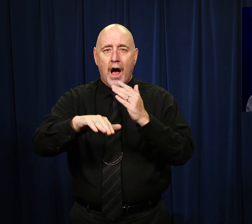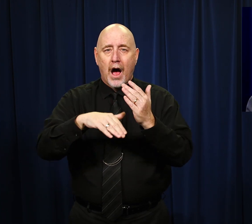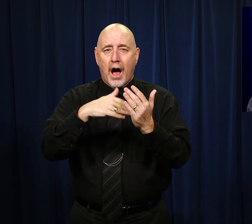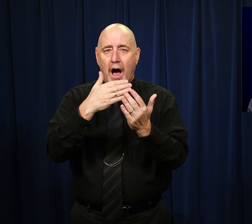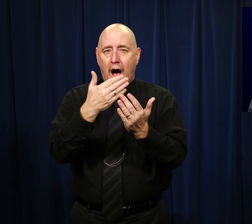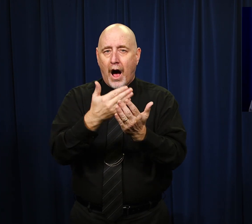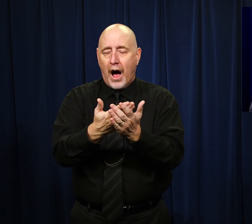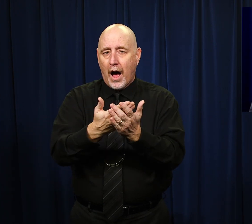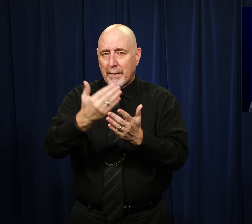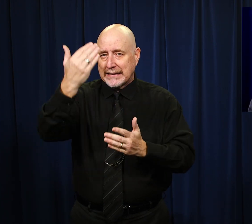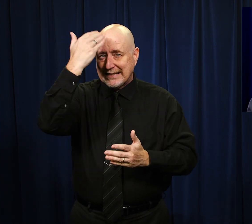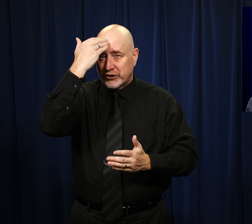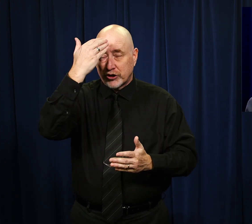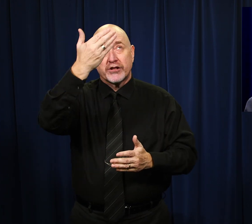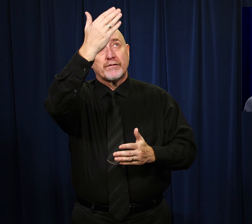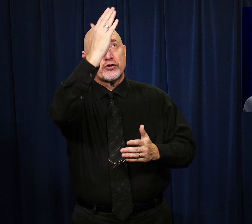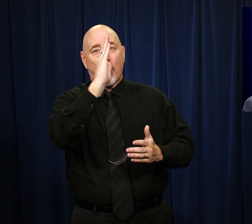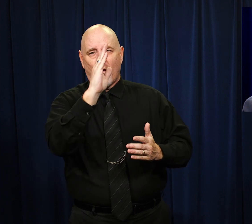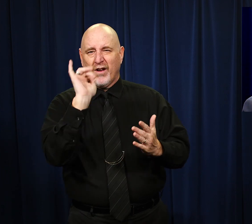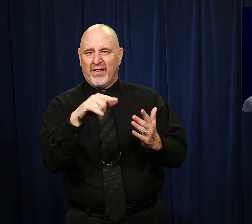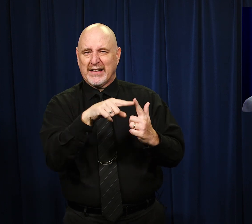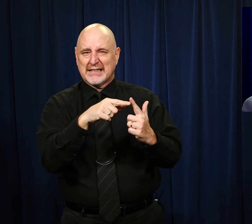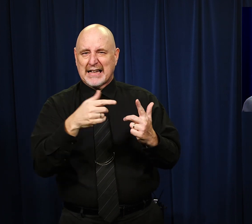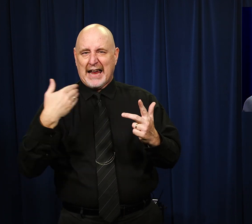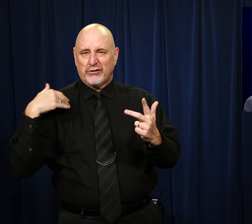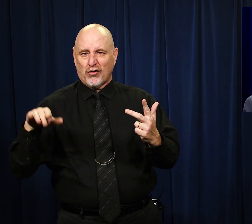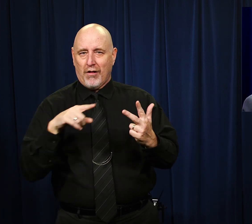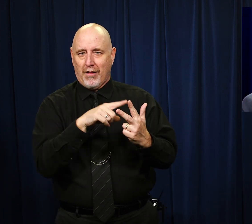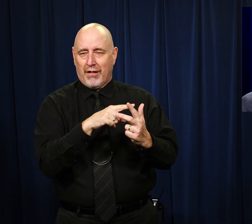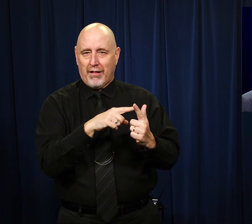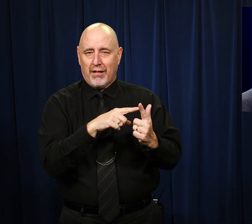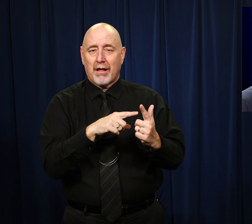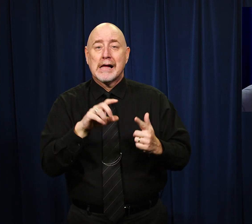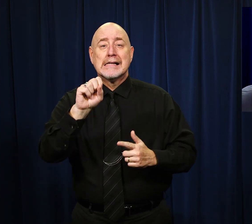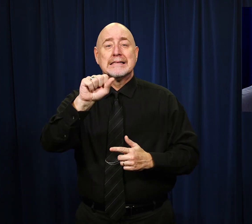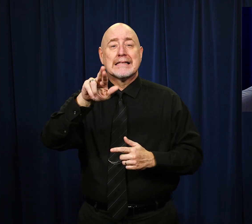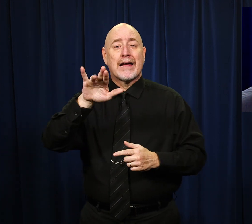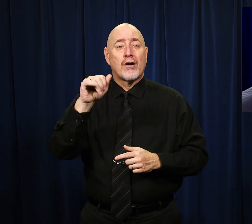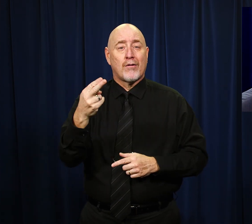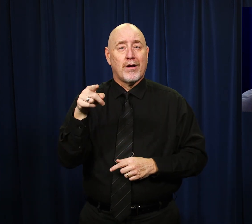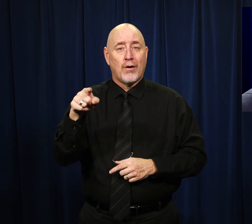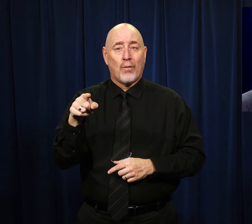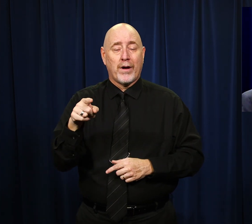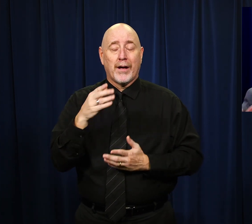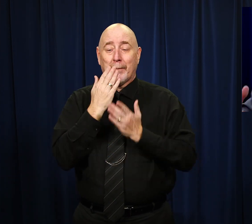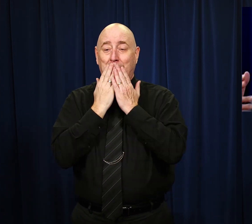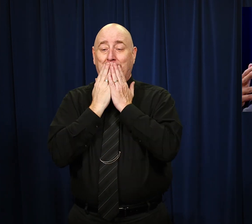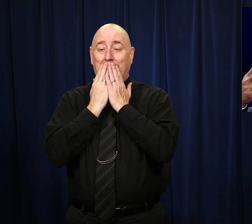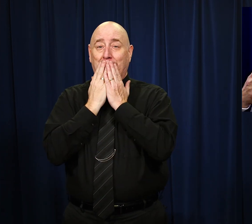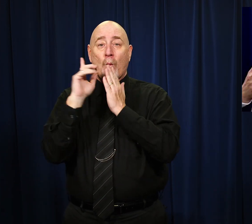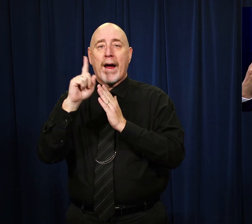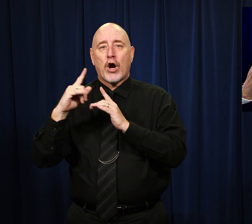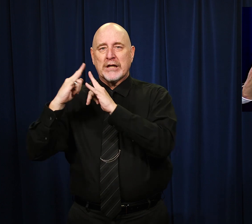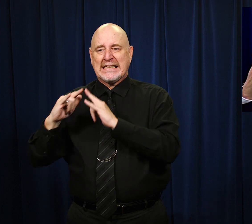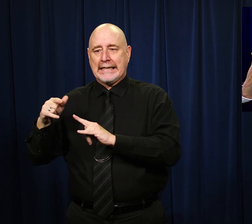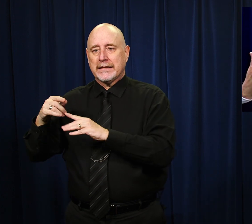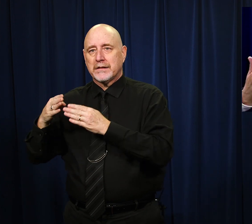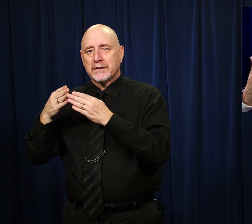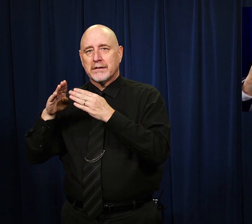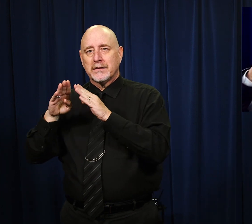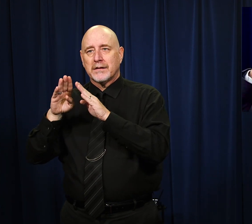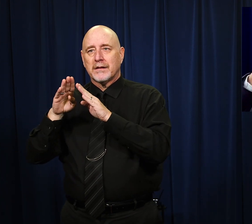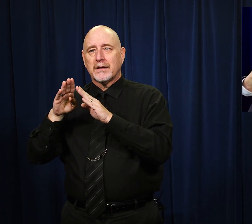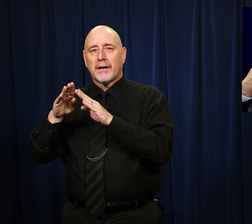that we have of Jehovah, of this angel. Sarah is going to laugh, but where? In the tent door that